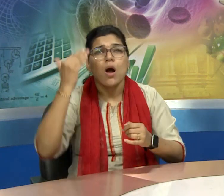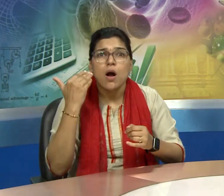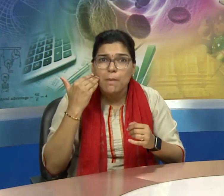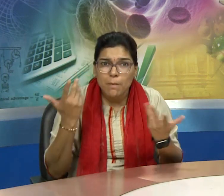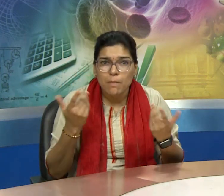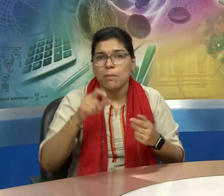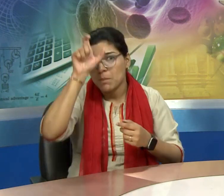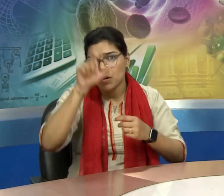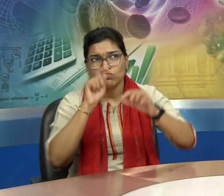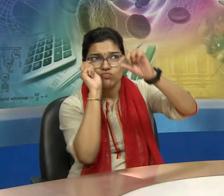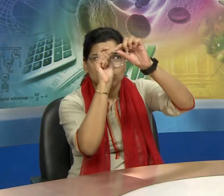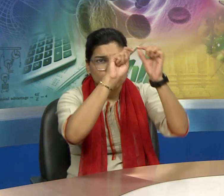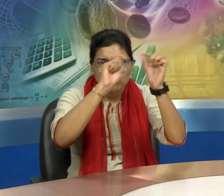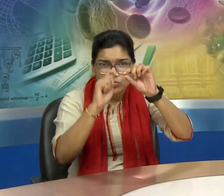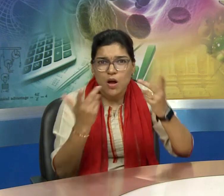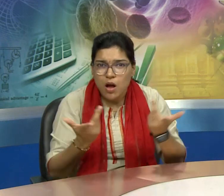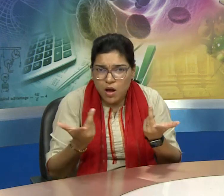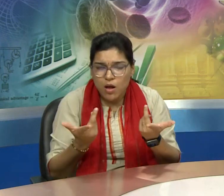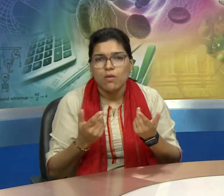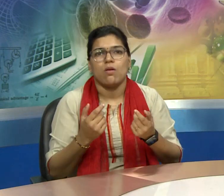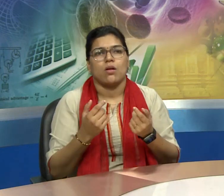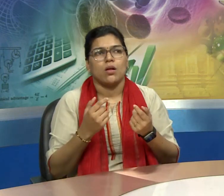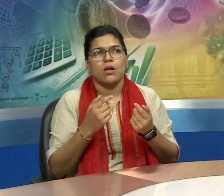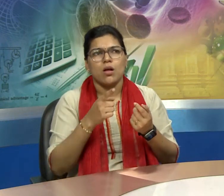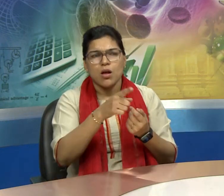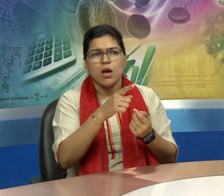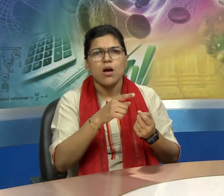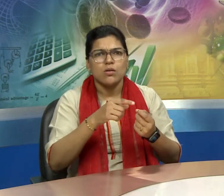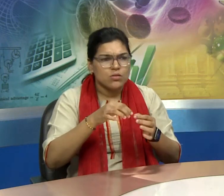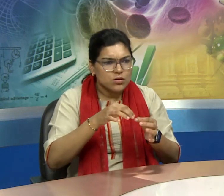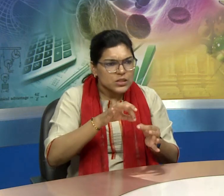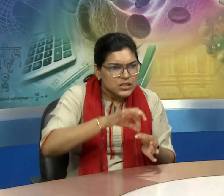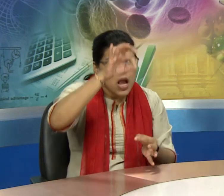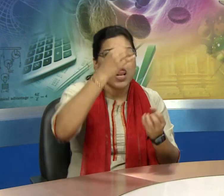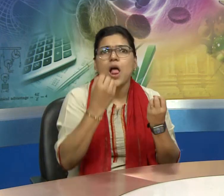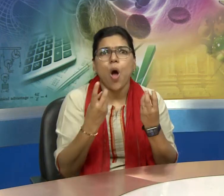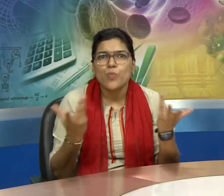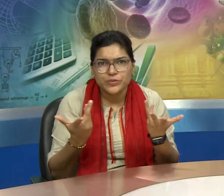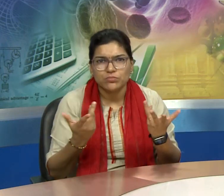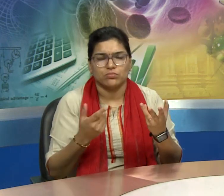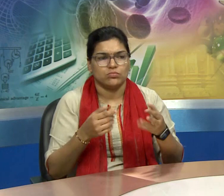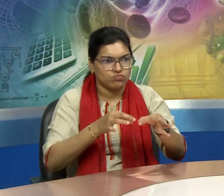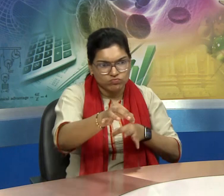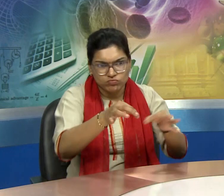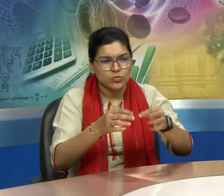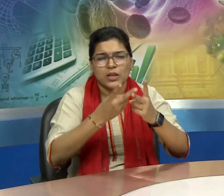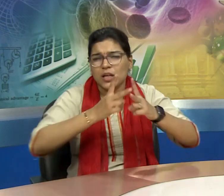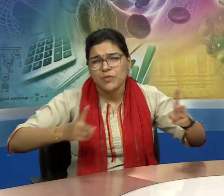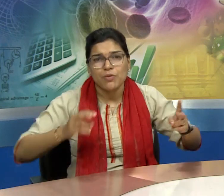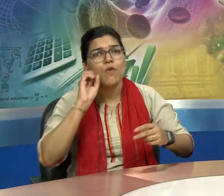on those leaflets in brief, and that is distributed to the people so that